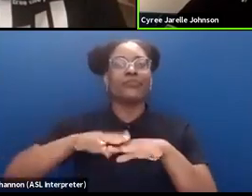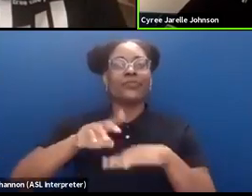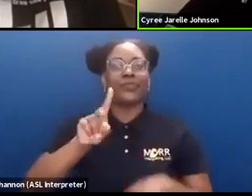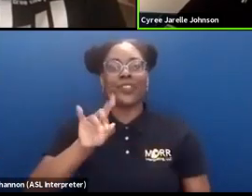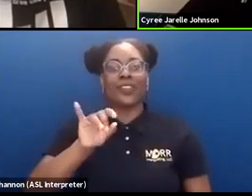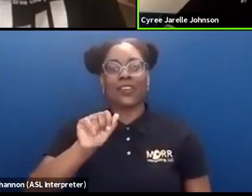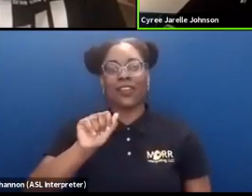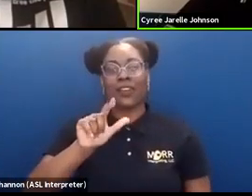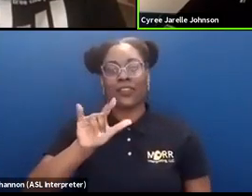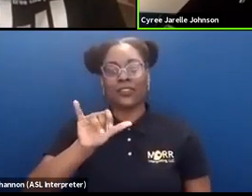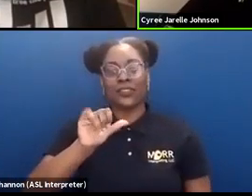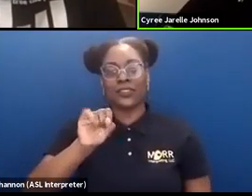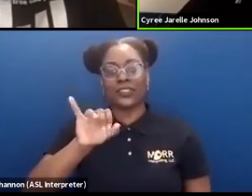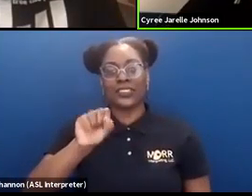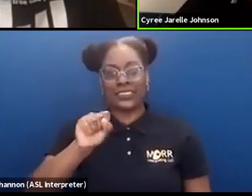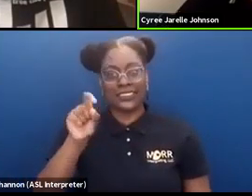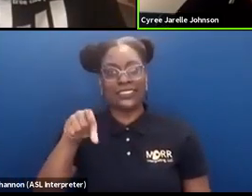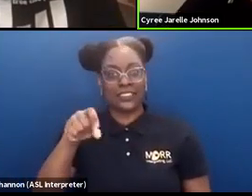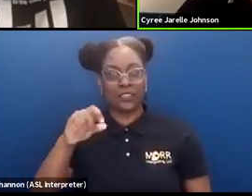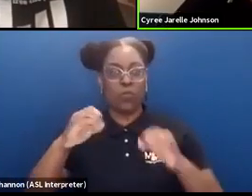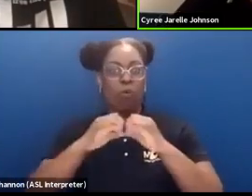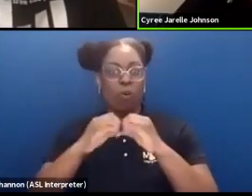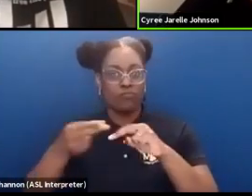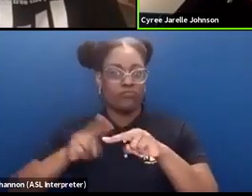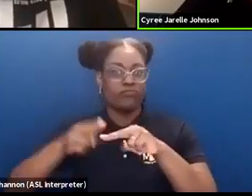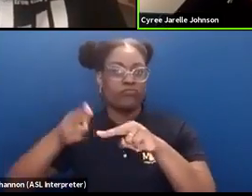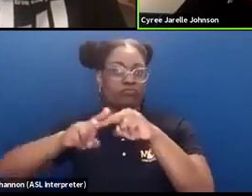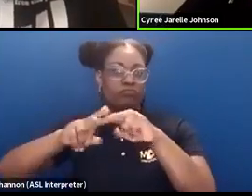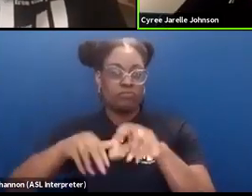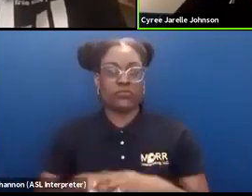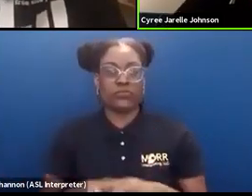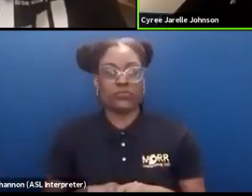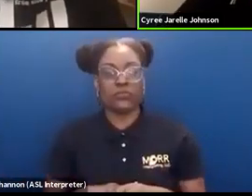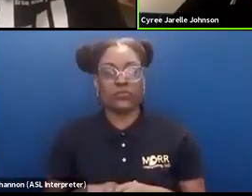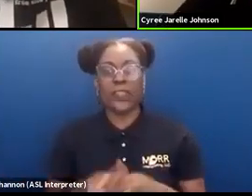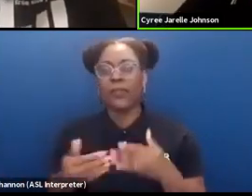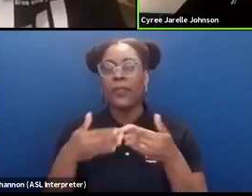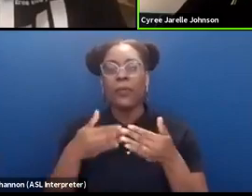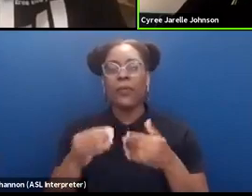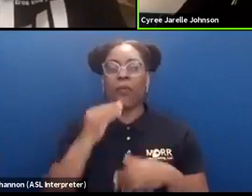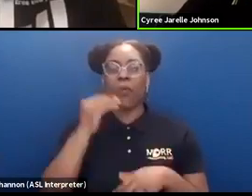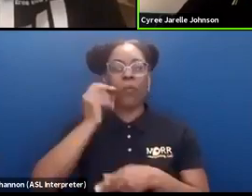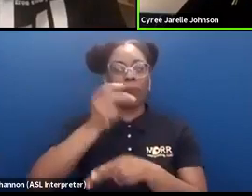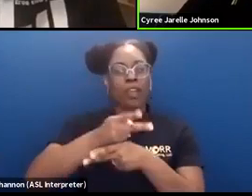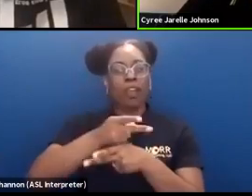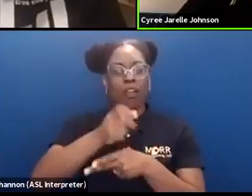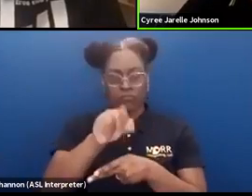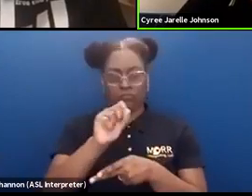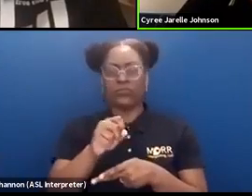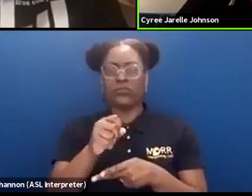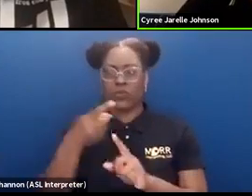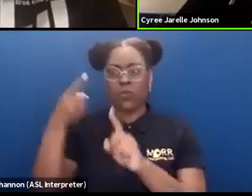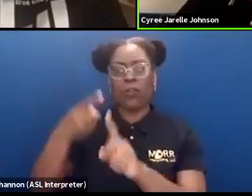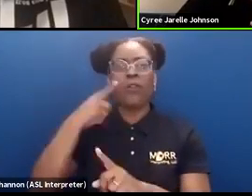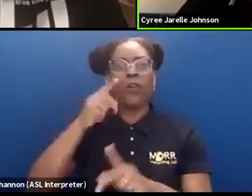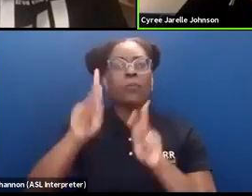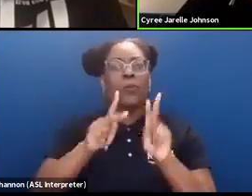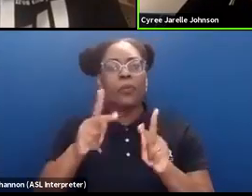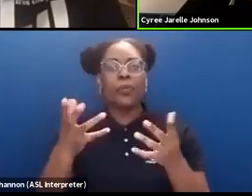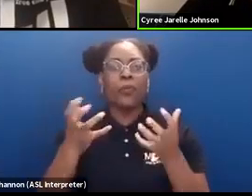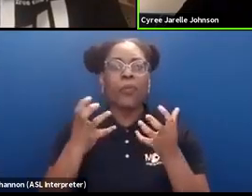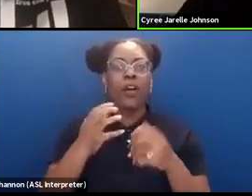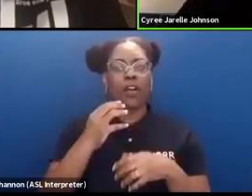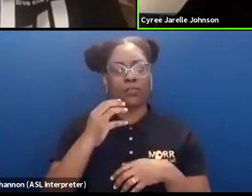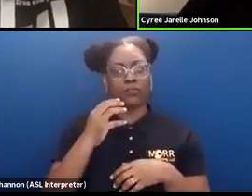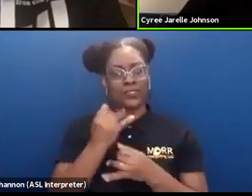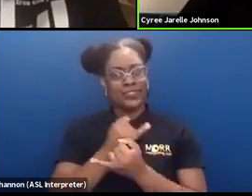Trump is directly benefiting from these illnesses. And also, even though home care is definitely a goal of independent living movements that would be cared for in our homes